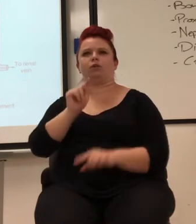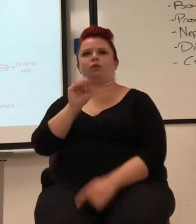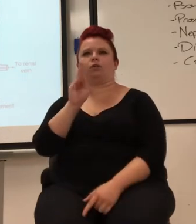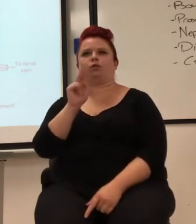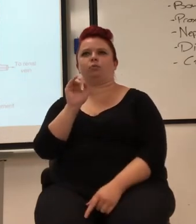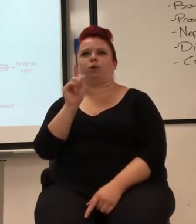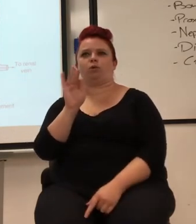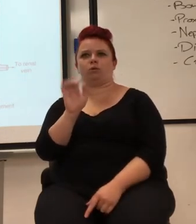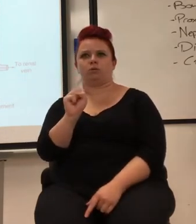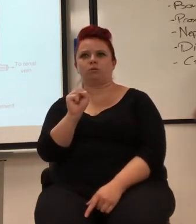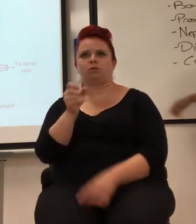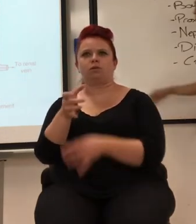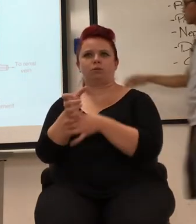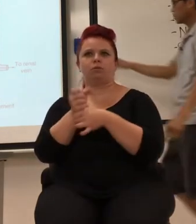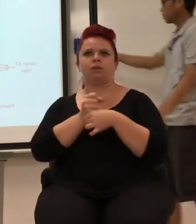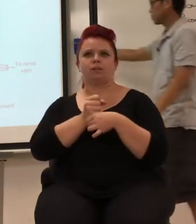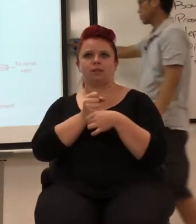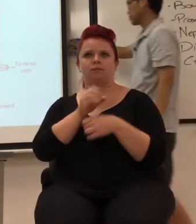Receives